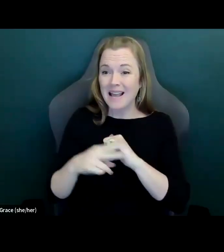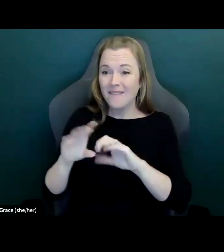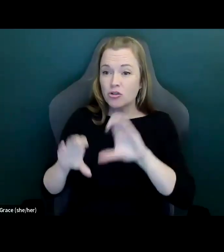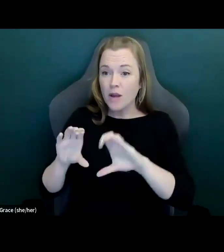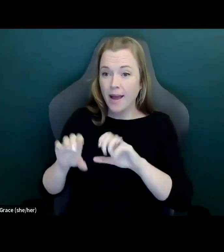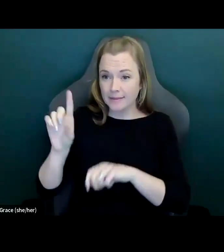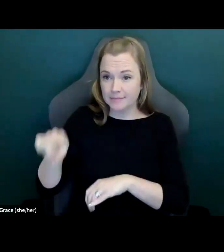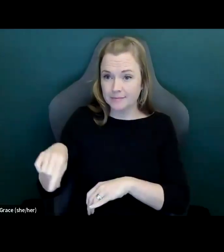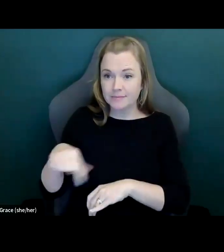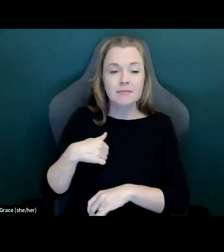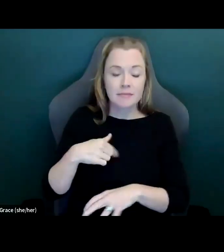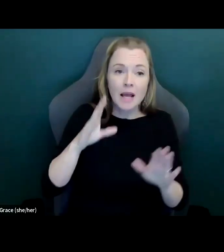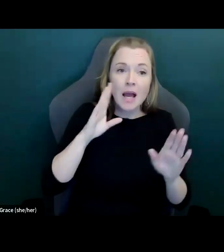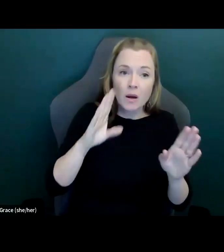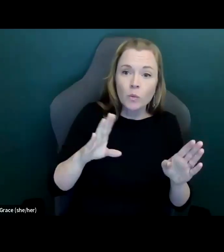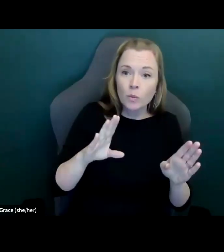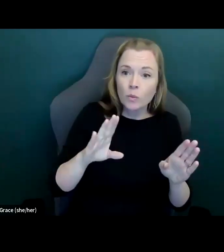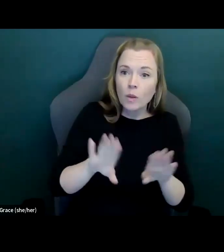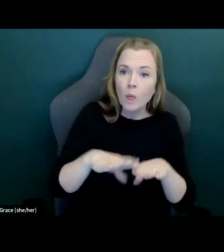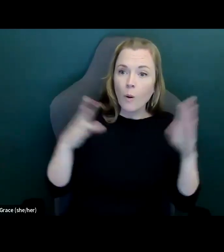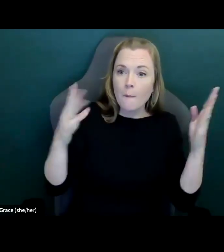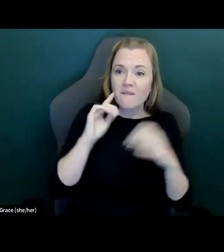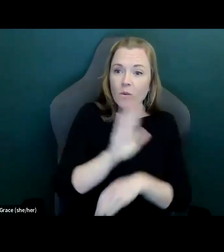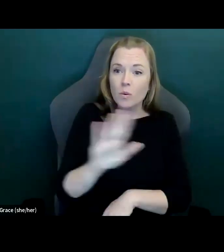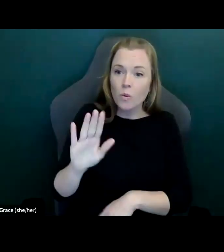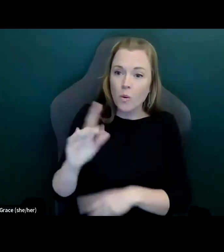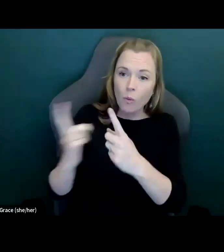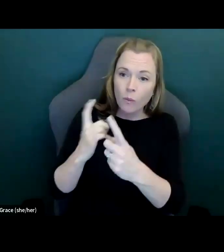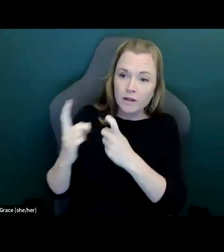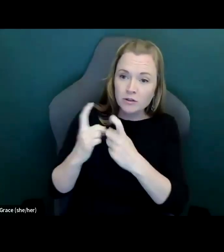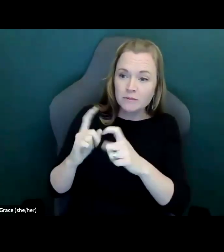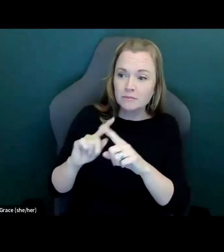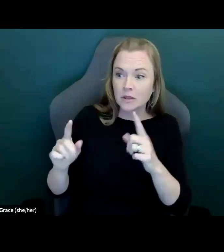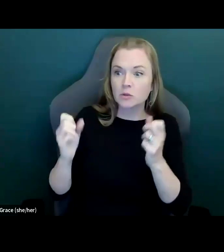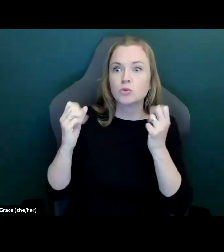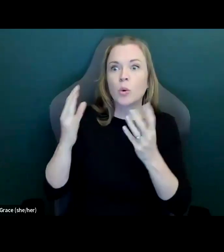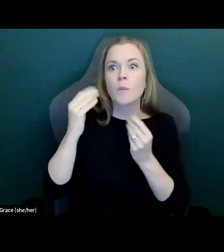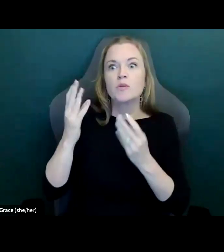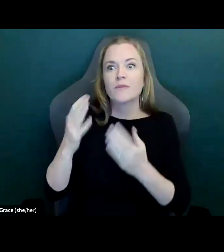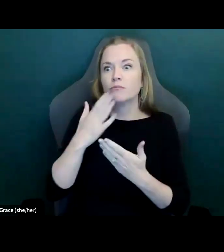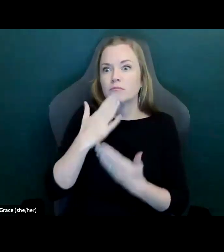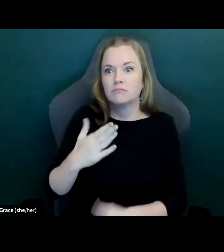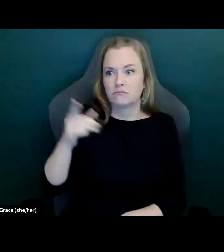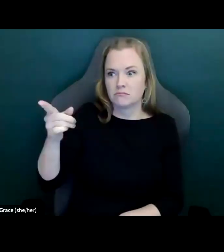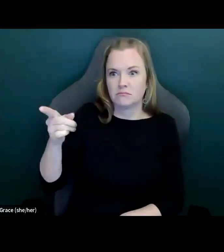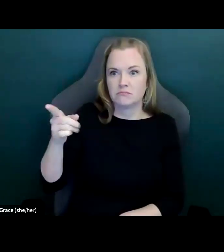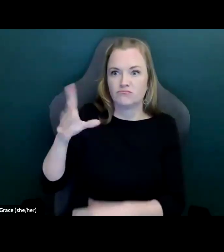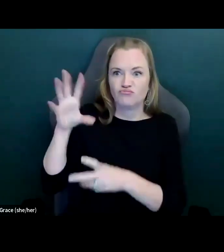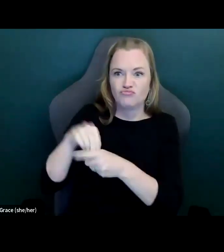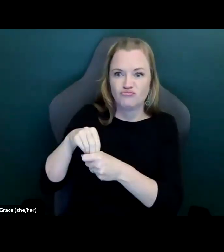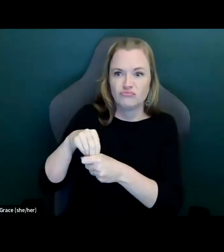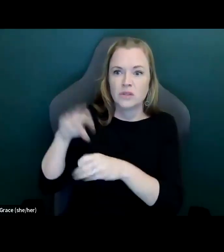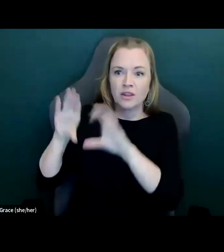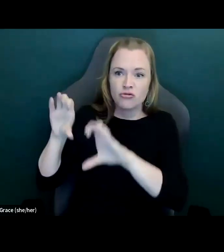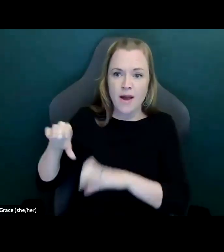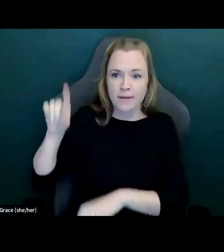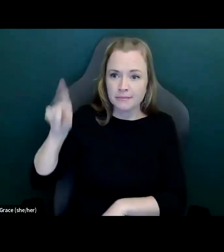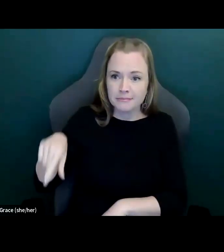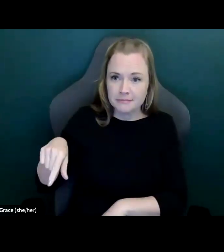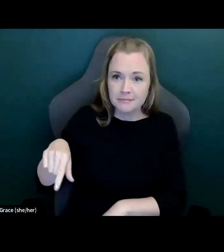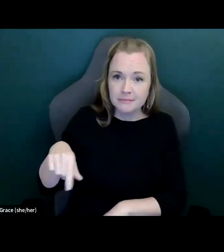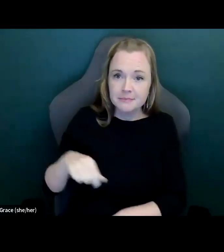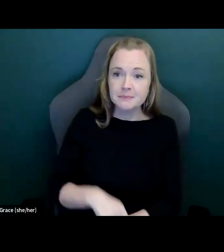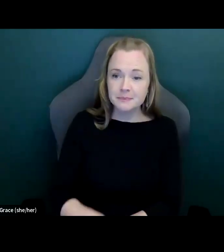even though I am going to open it up for all questions, there has been so much information shared through the